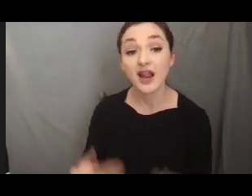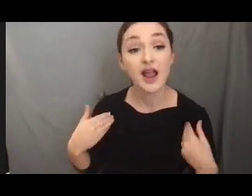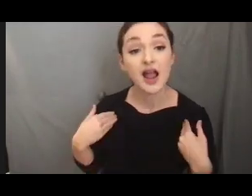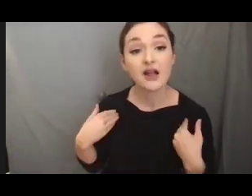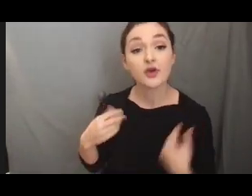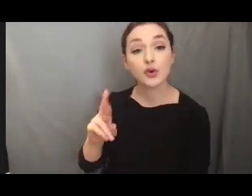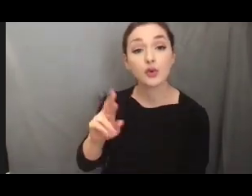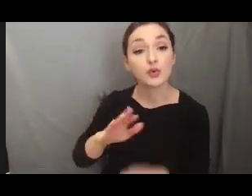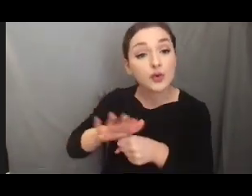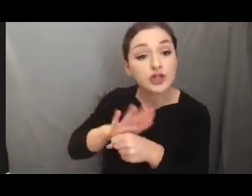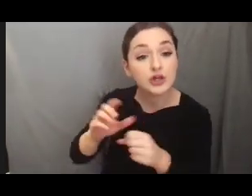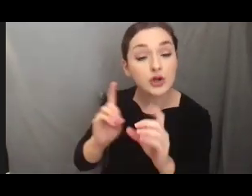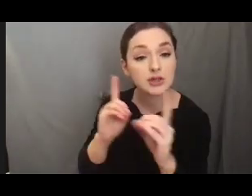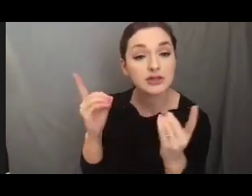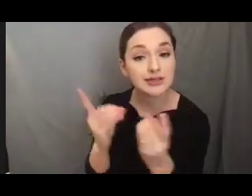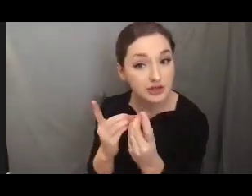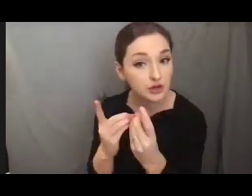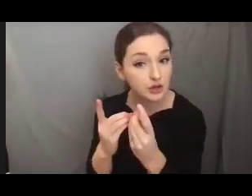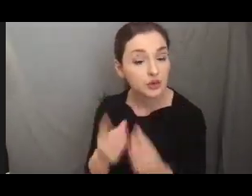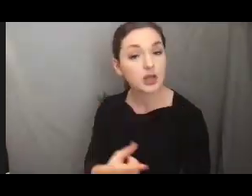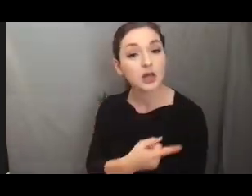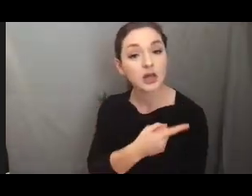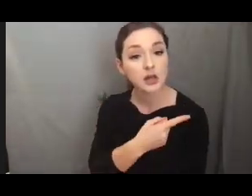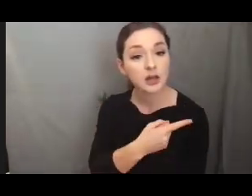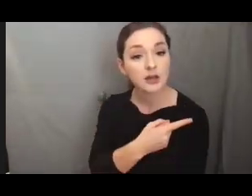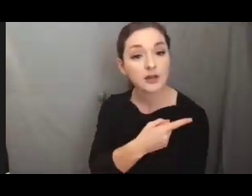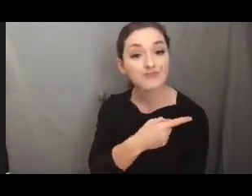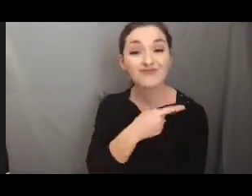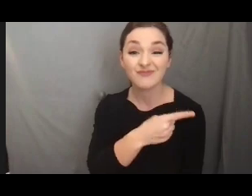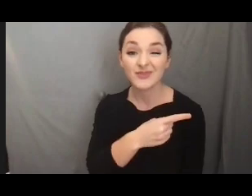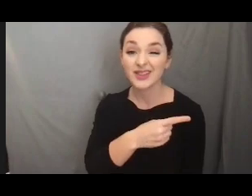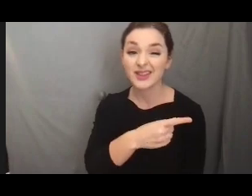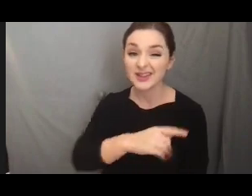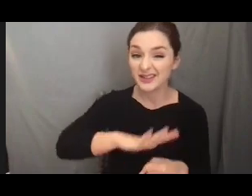board. And this encompasses the Northwest. So we've got